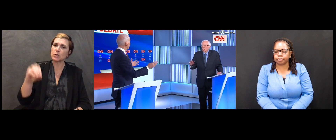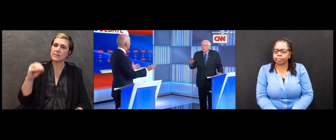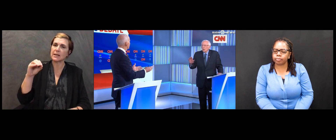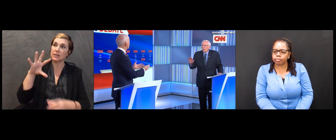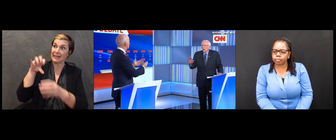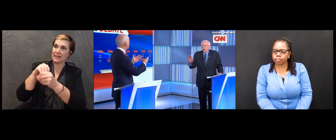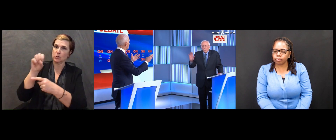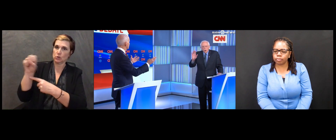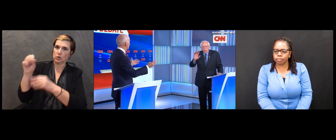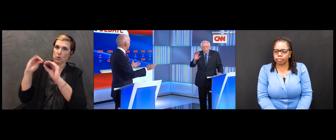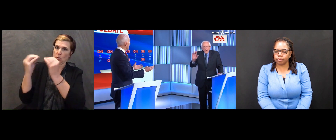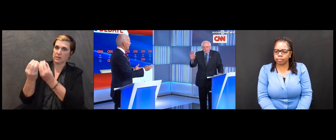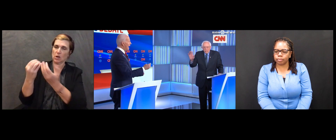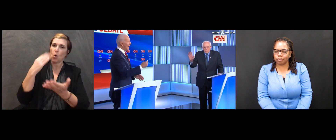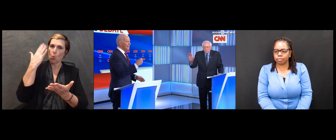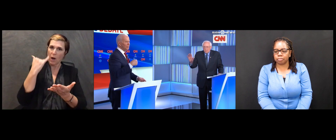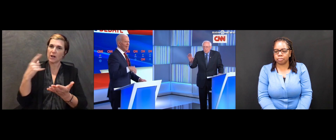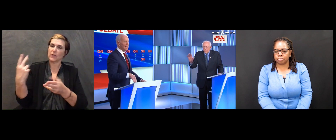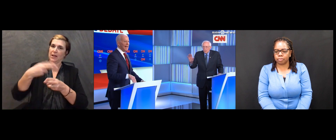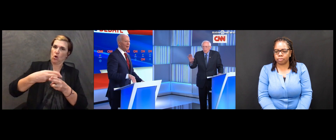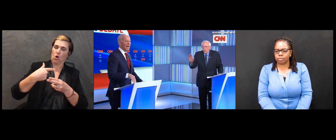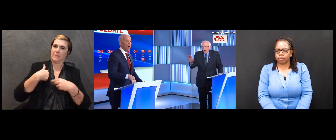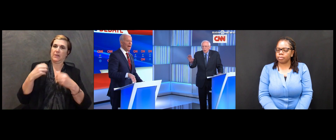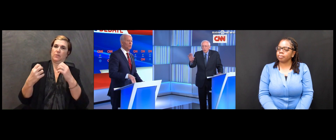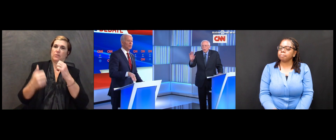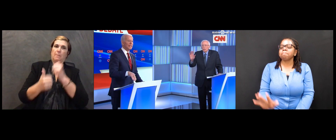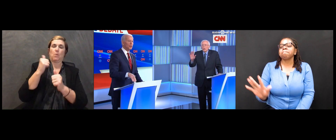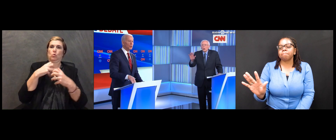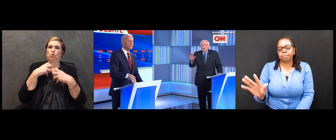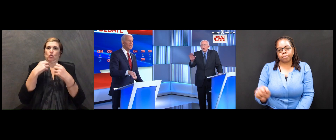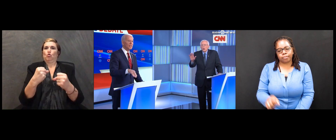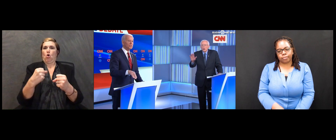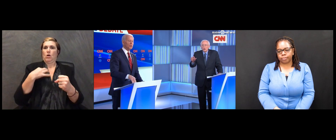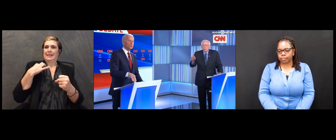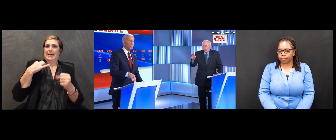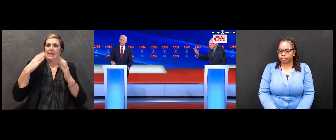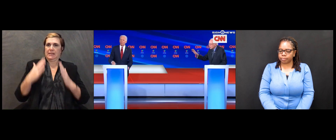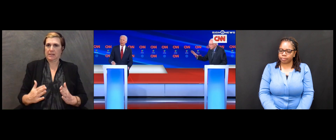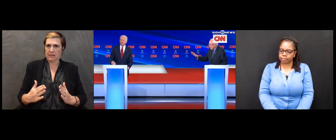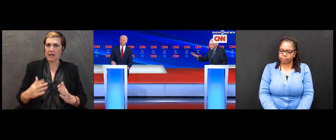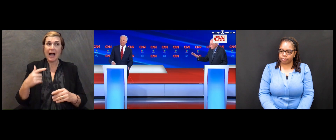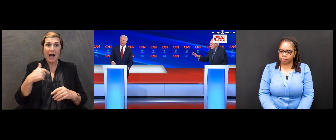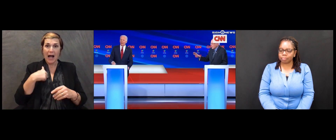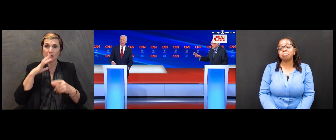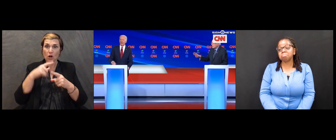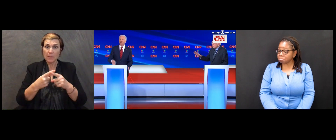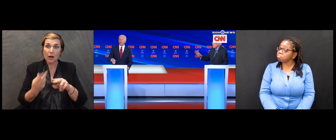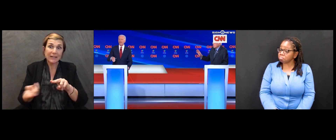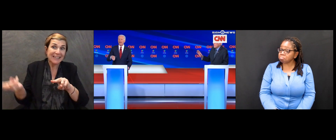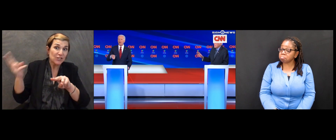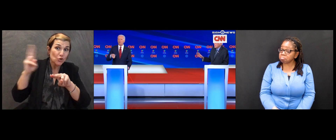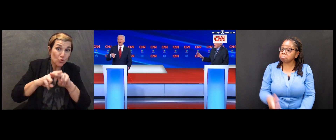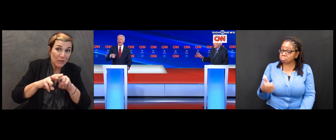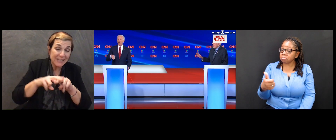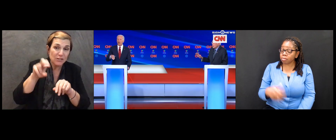I viewed as a strong supporter? All that I said. I have laid out how I will increase Social Security. Well, that's good. I laid that out. I have laid out how I'm